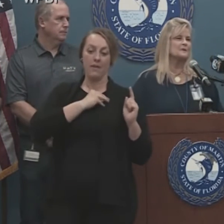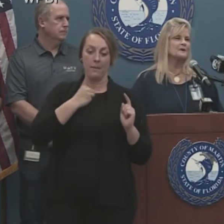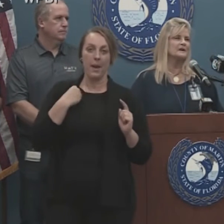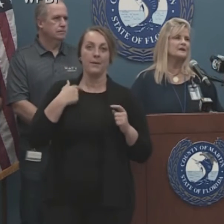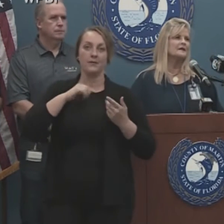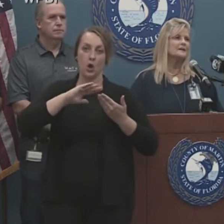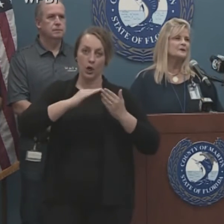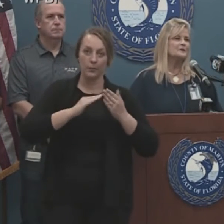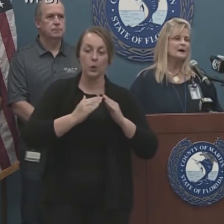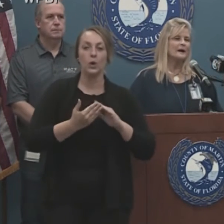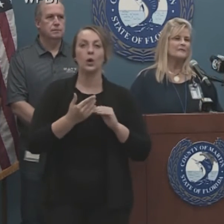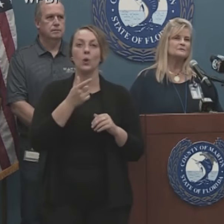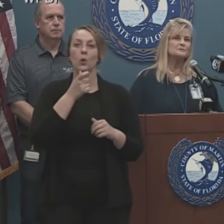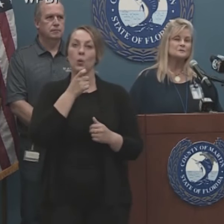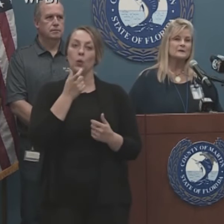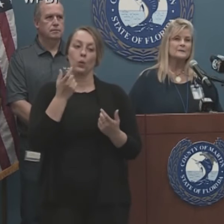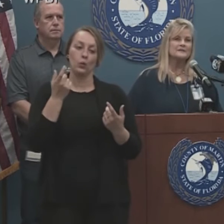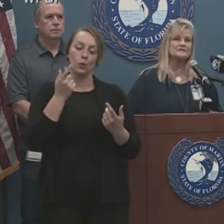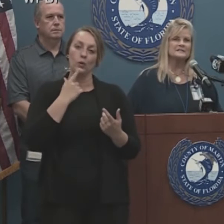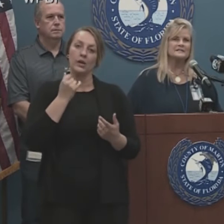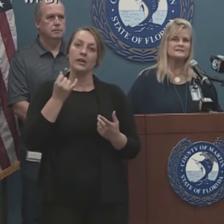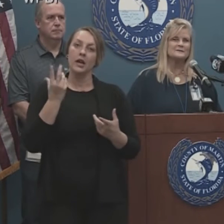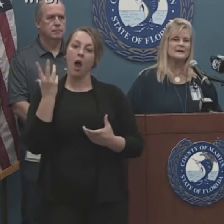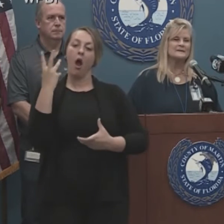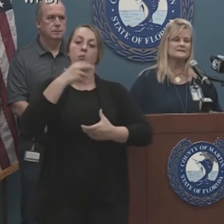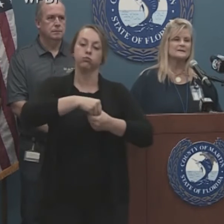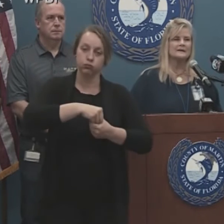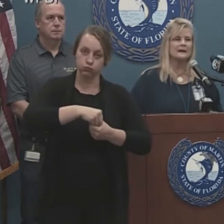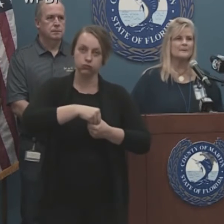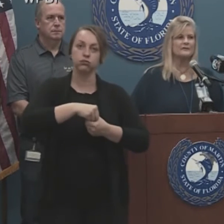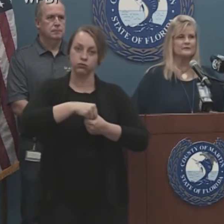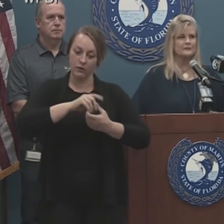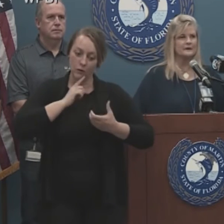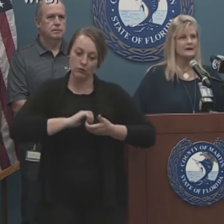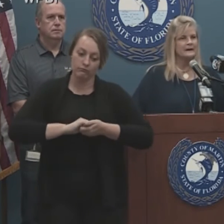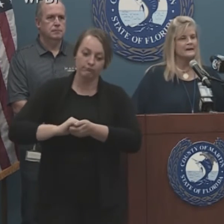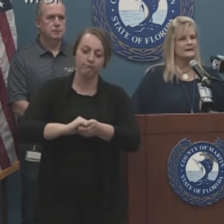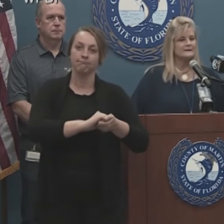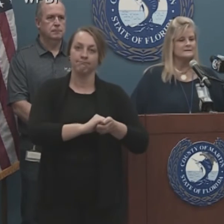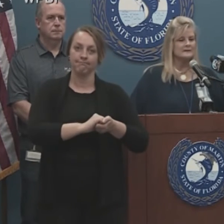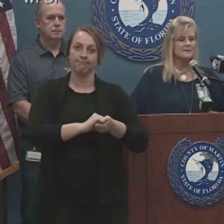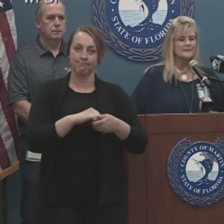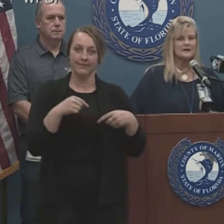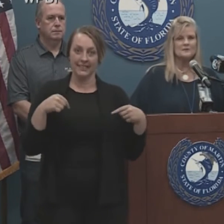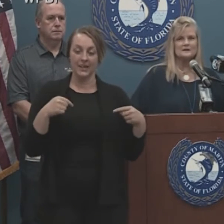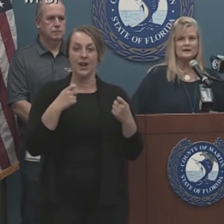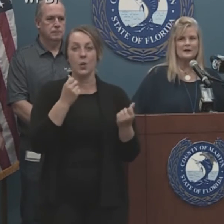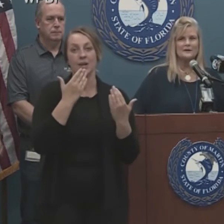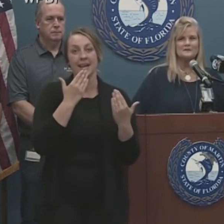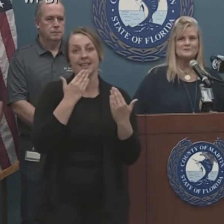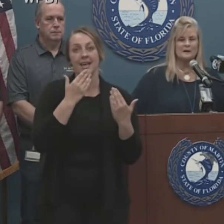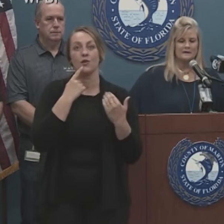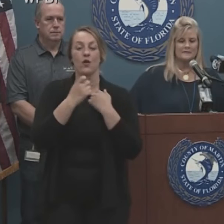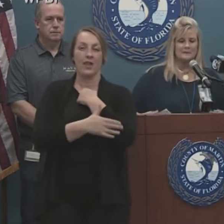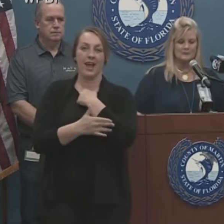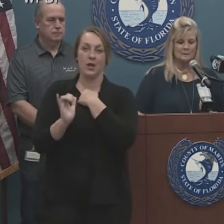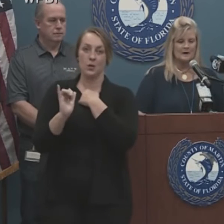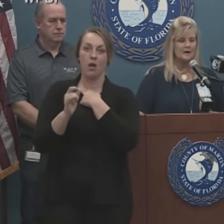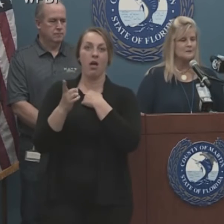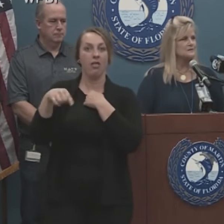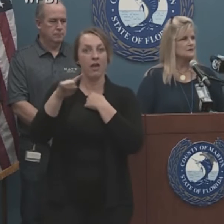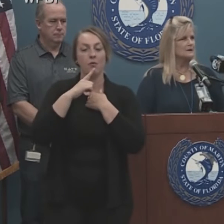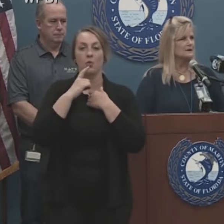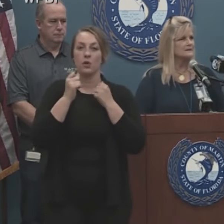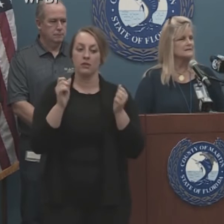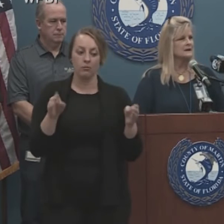members of our community who have truly pitched in to make this a collaborative effort. And thank you to the county as well. They've been